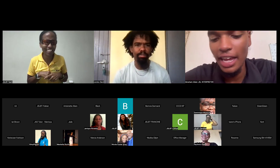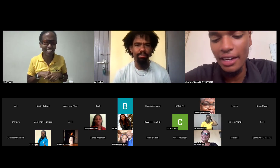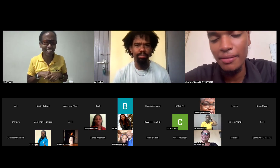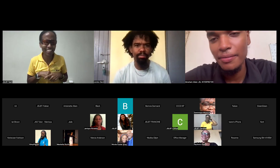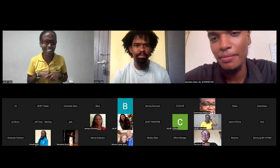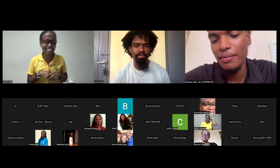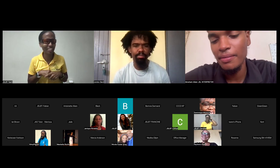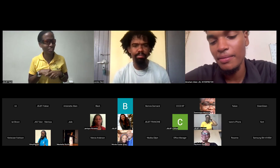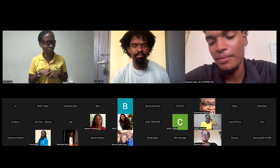sign?